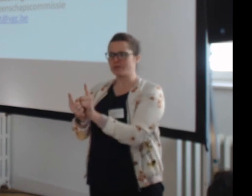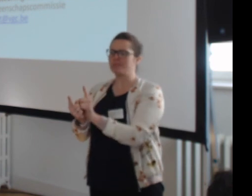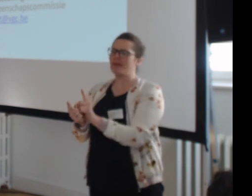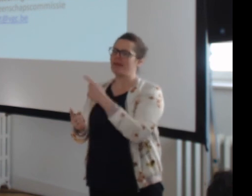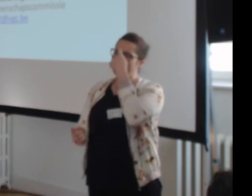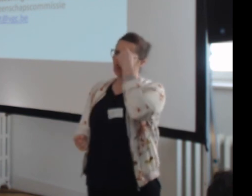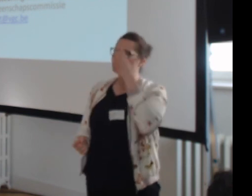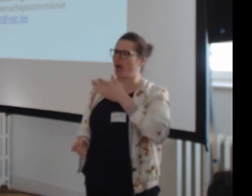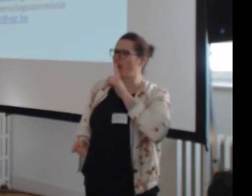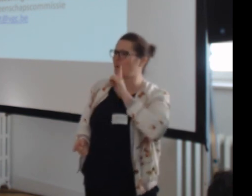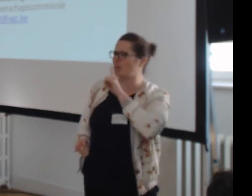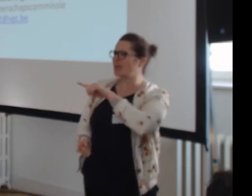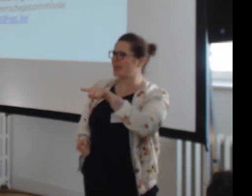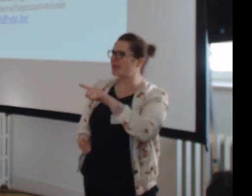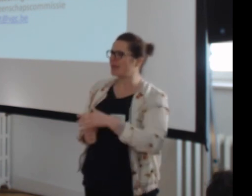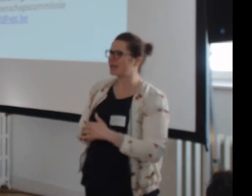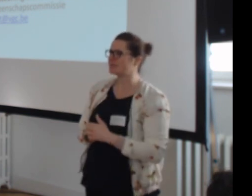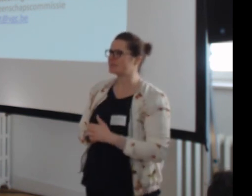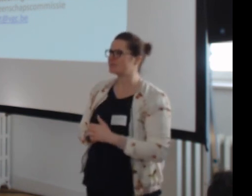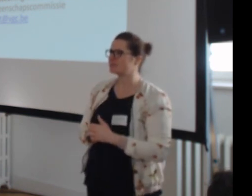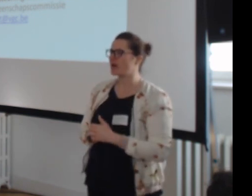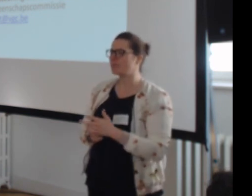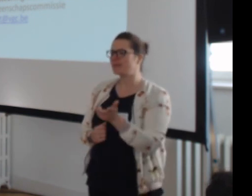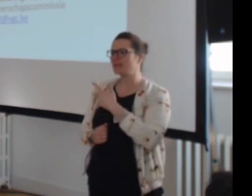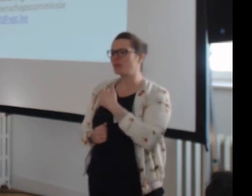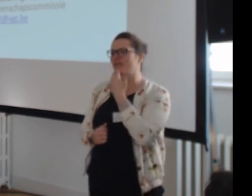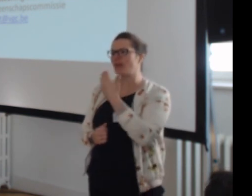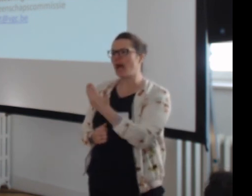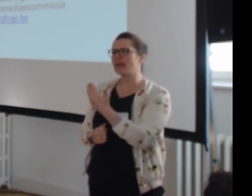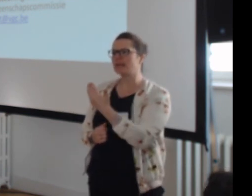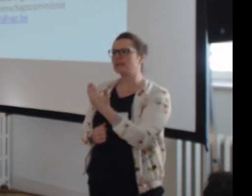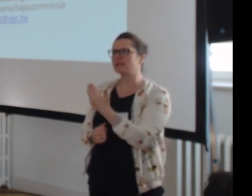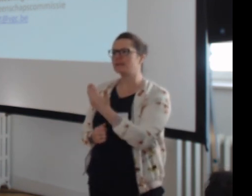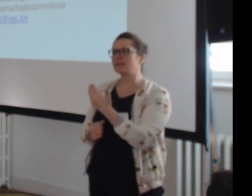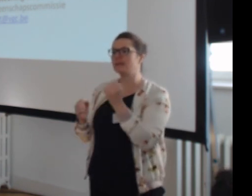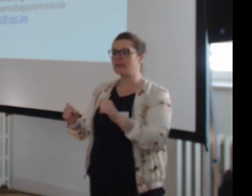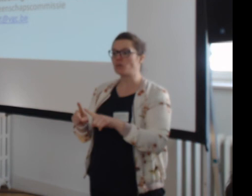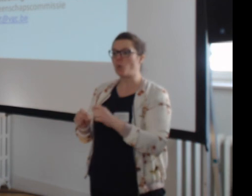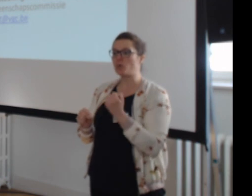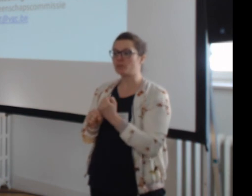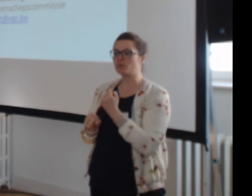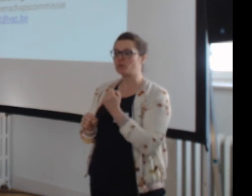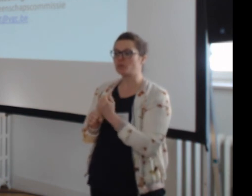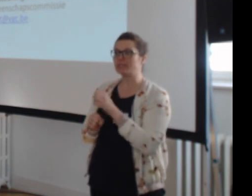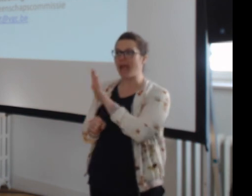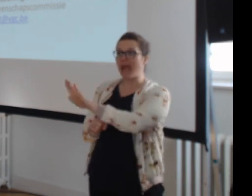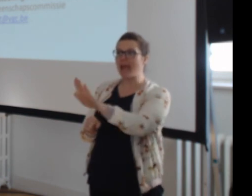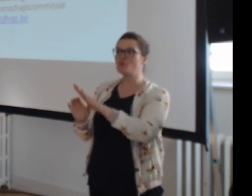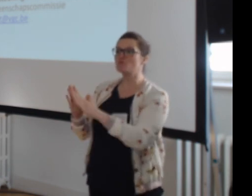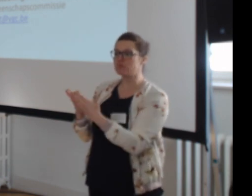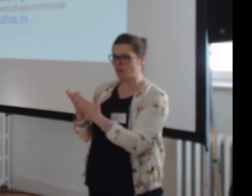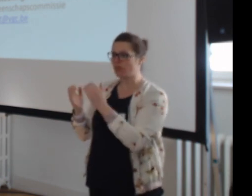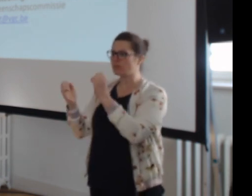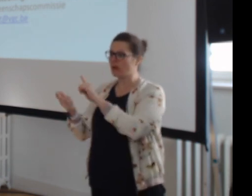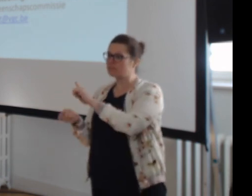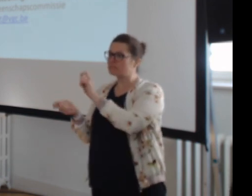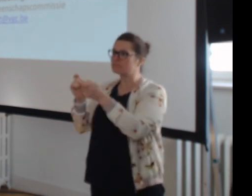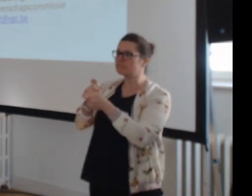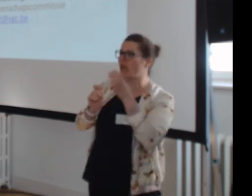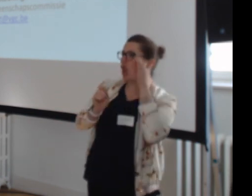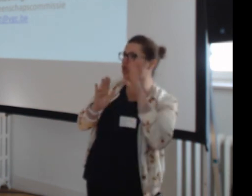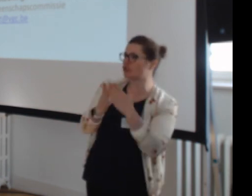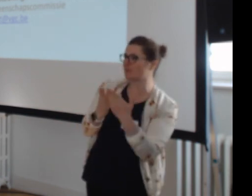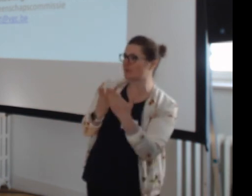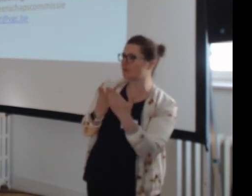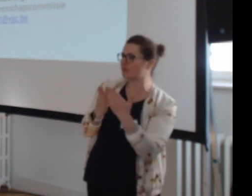know who. To ask if we also can produce their books into DAISY in